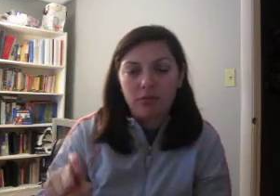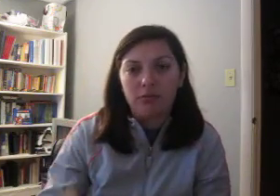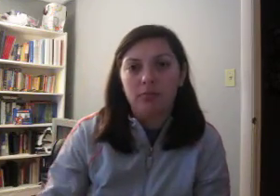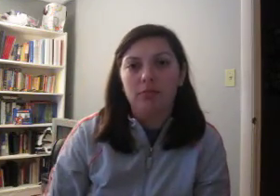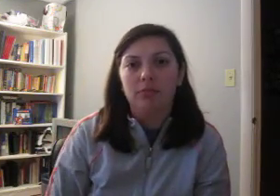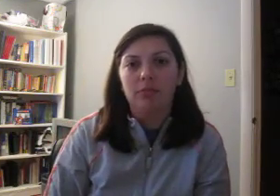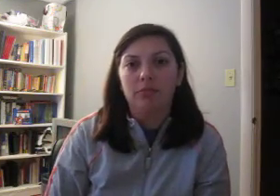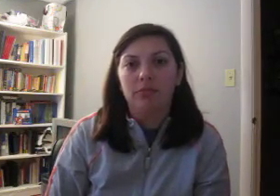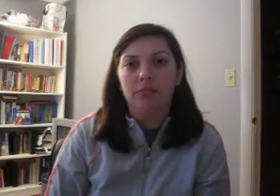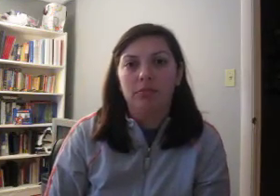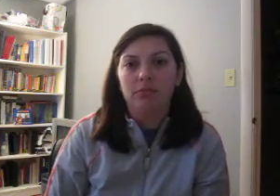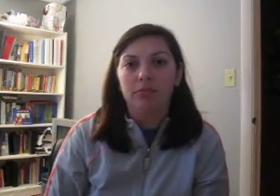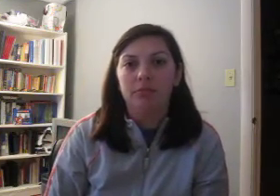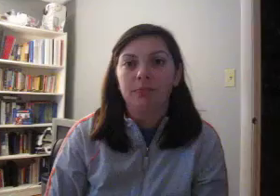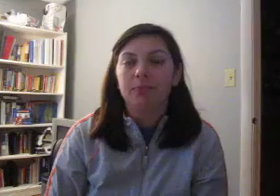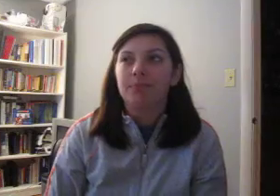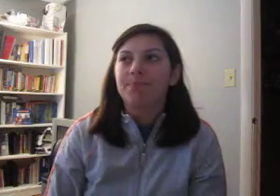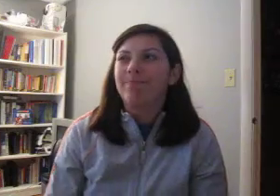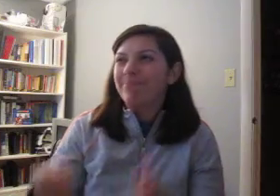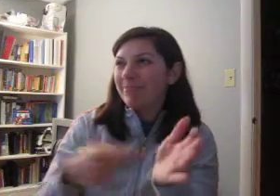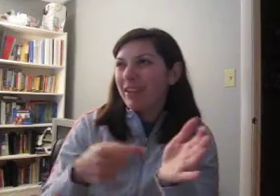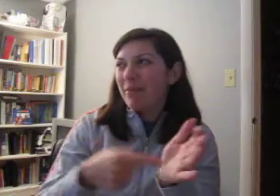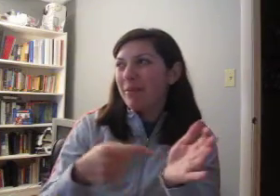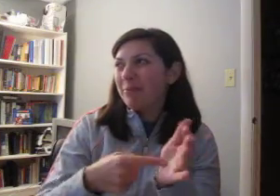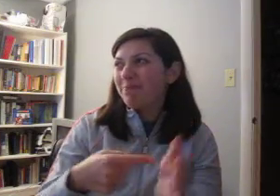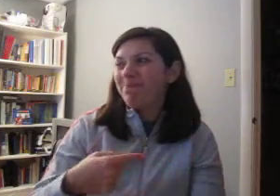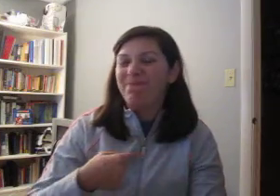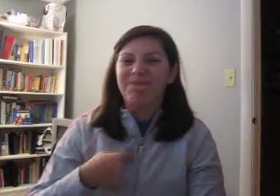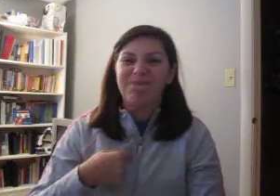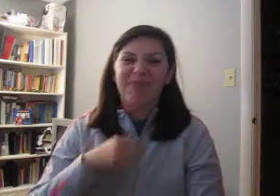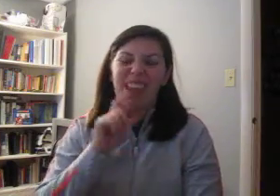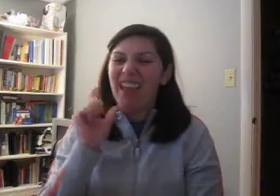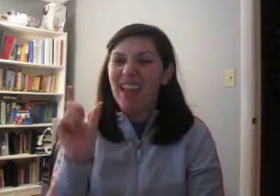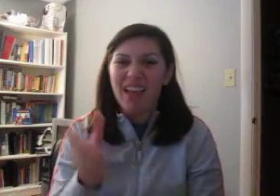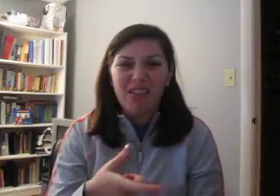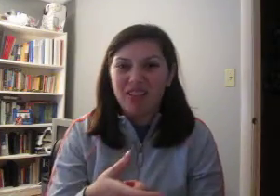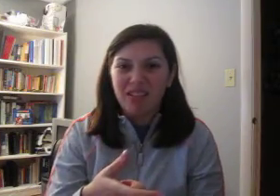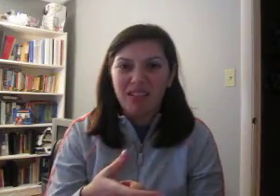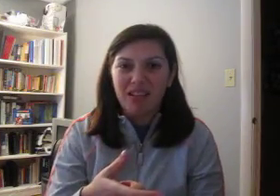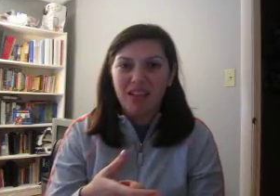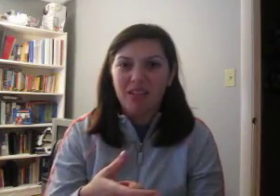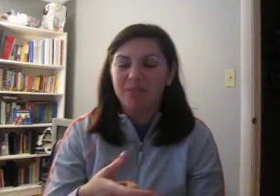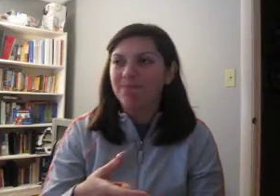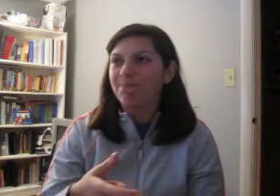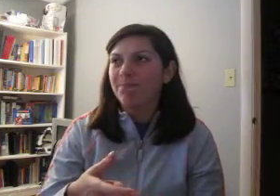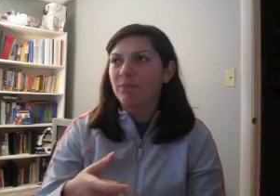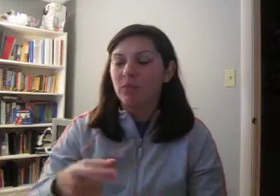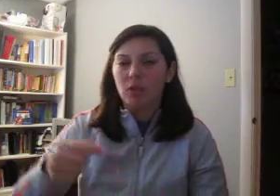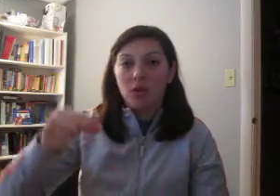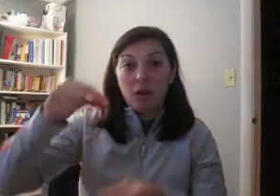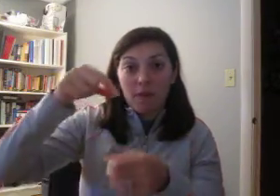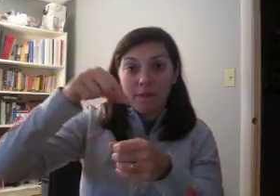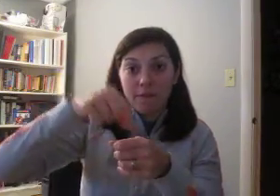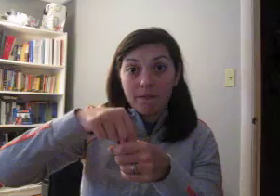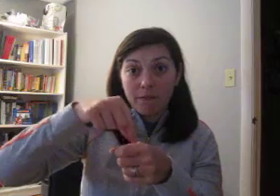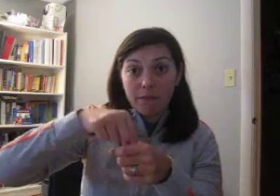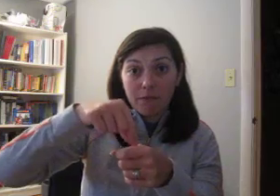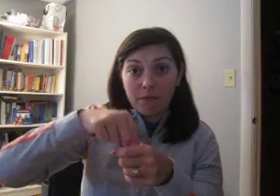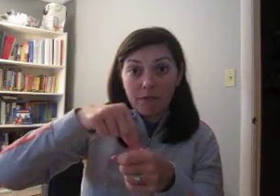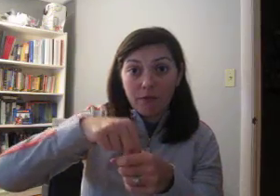I have a big problem with how you can walk in to vote for an election and they don't